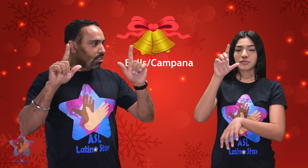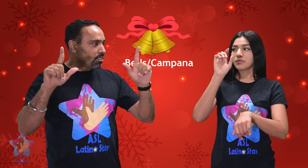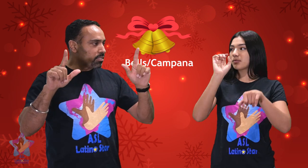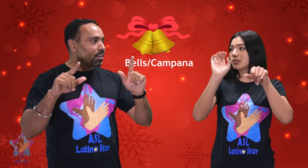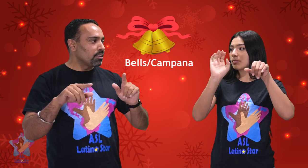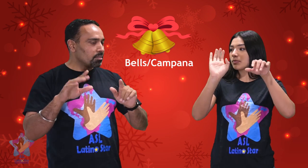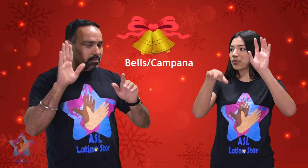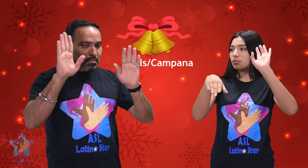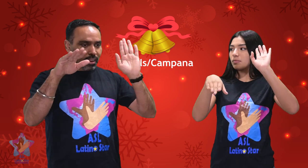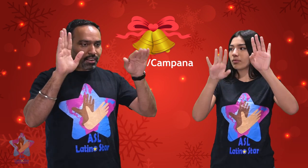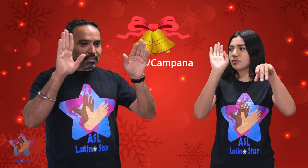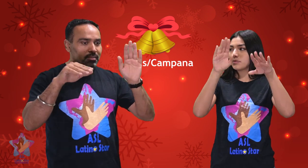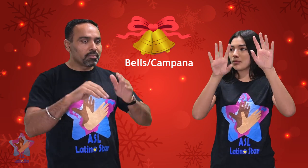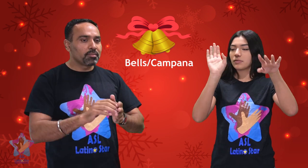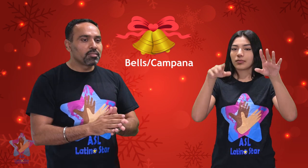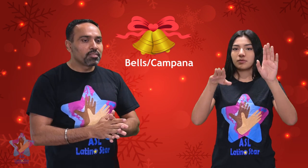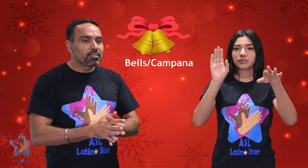Yeah. Bell. Campanas.